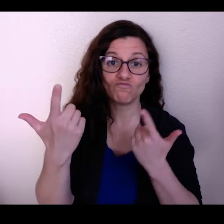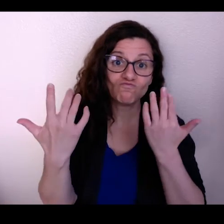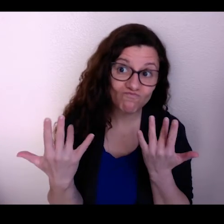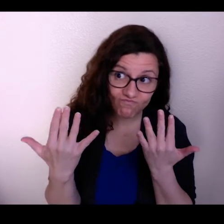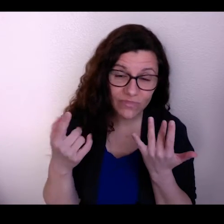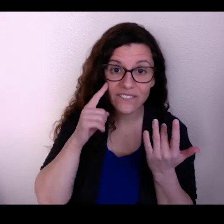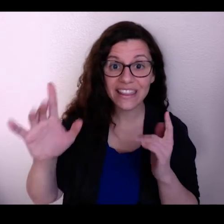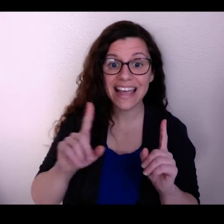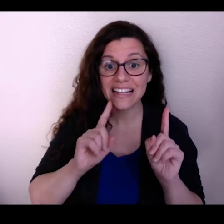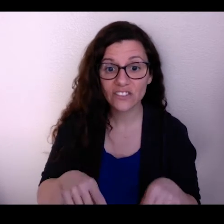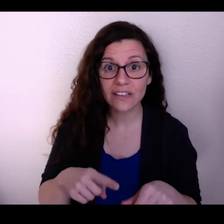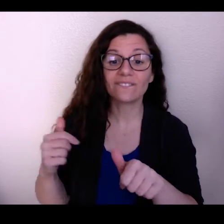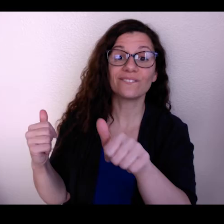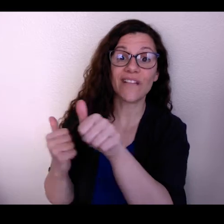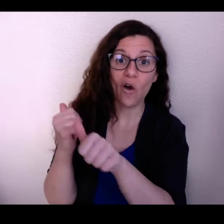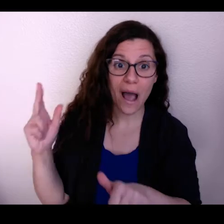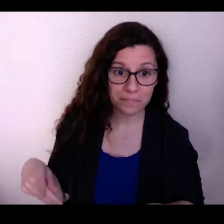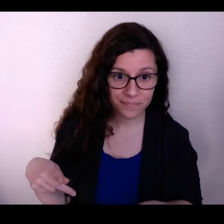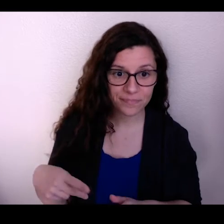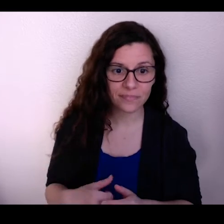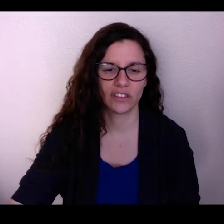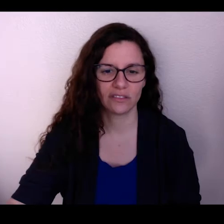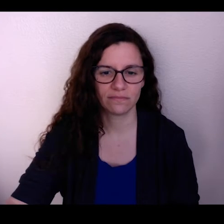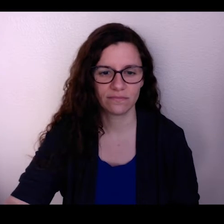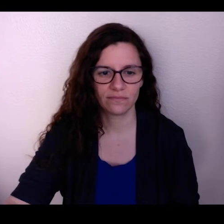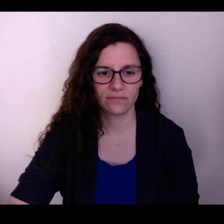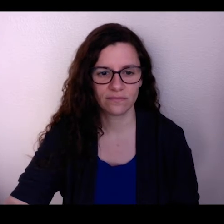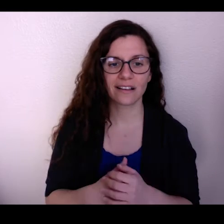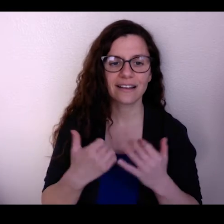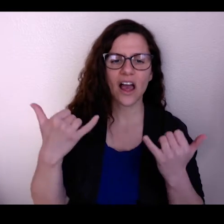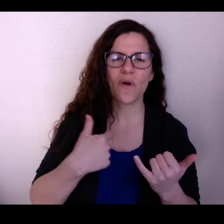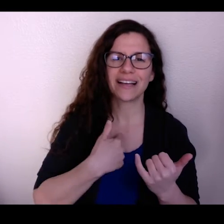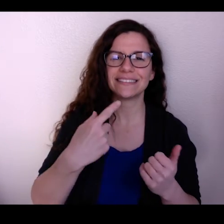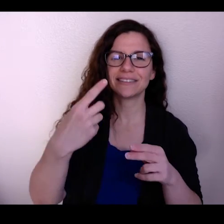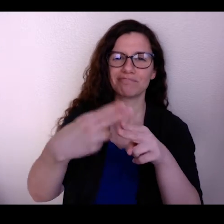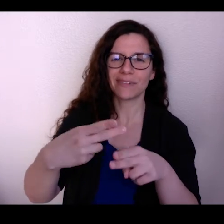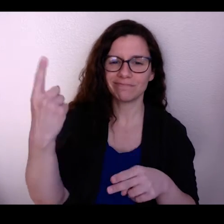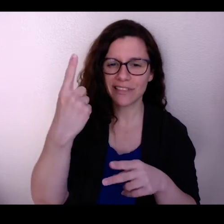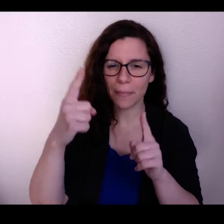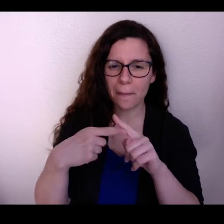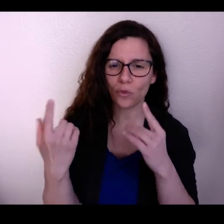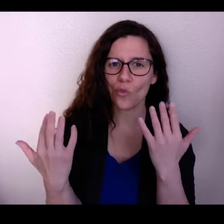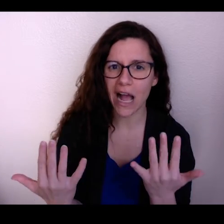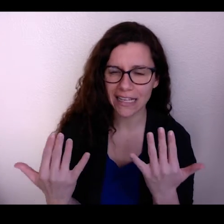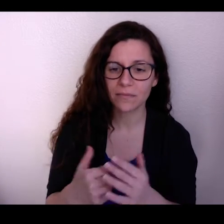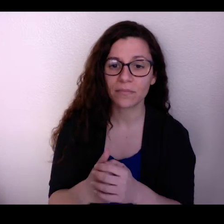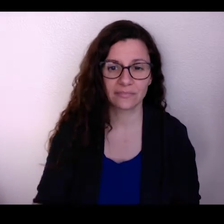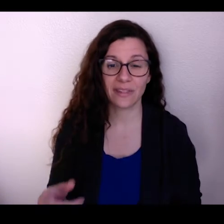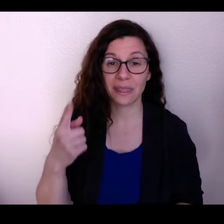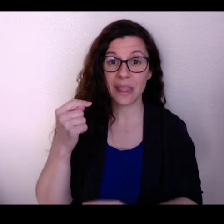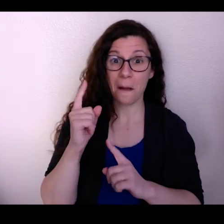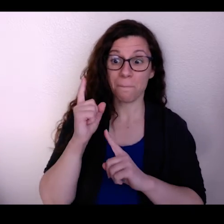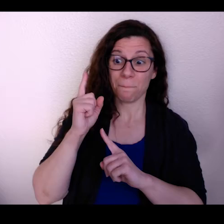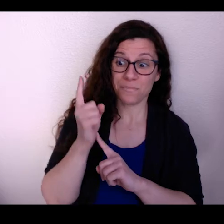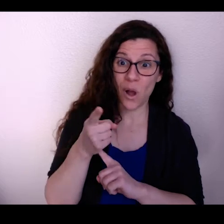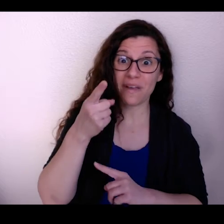their answer and follow up in writing. Now, wait a minute there, because I said something